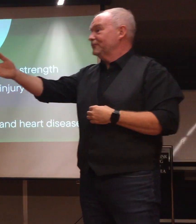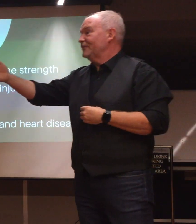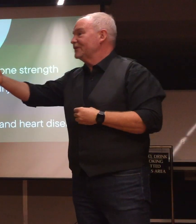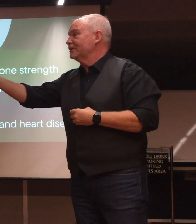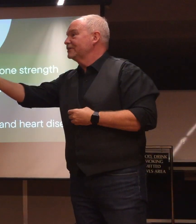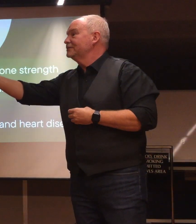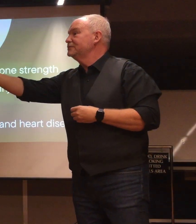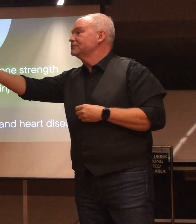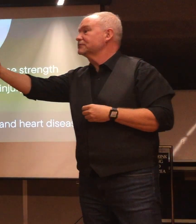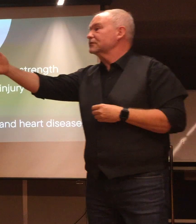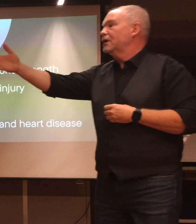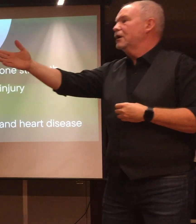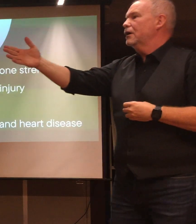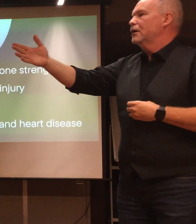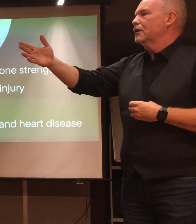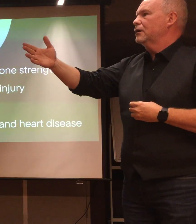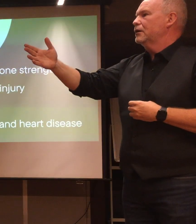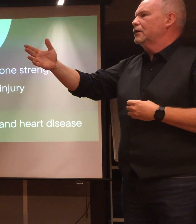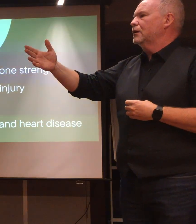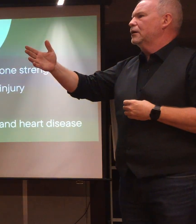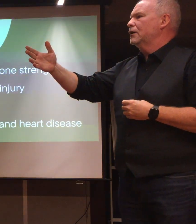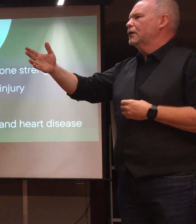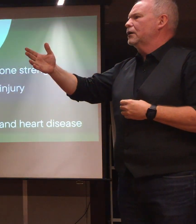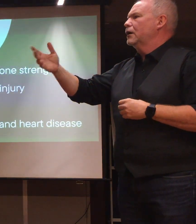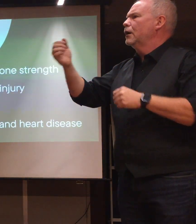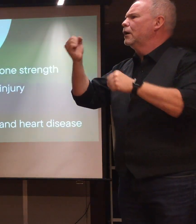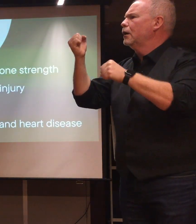Very good, go down here.